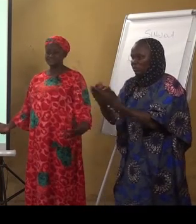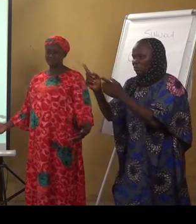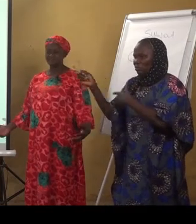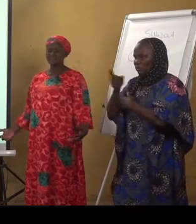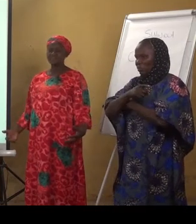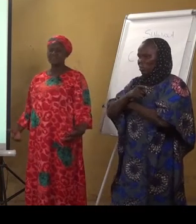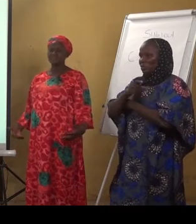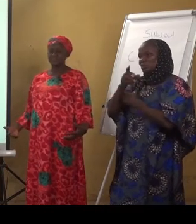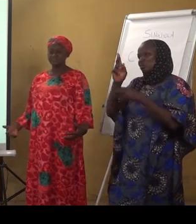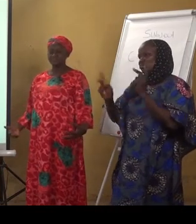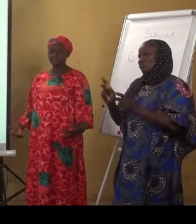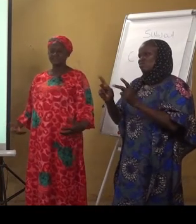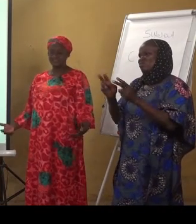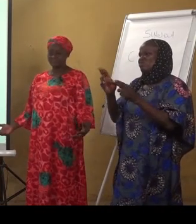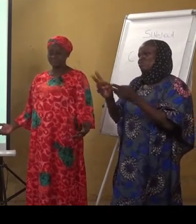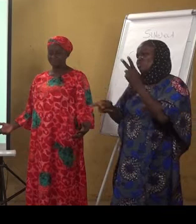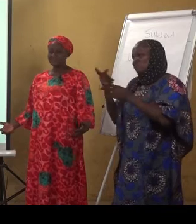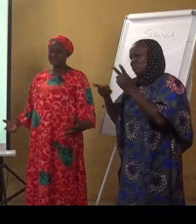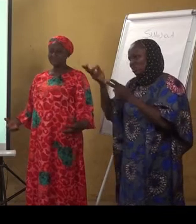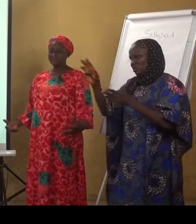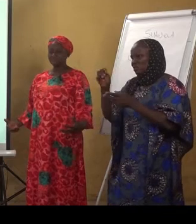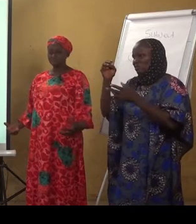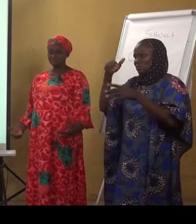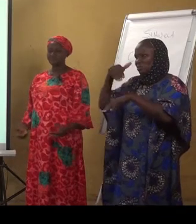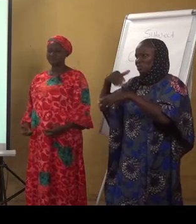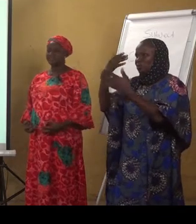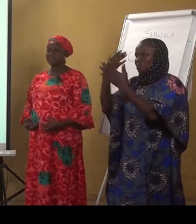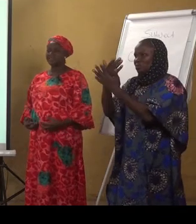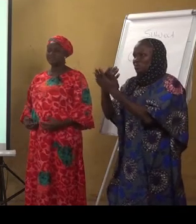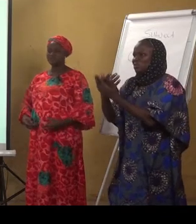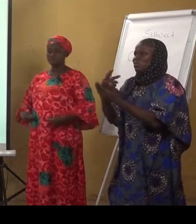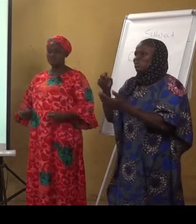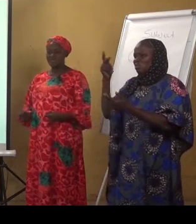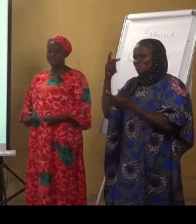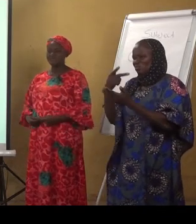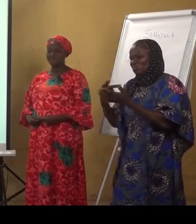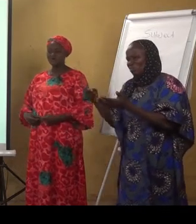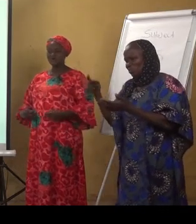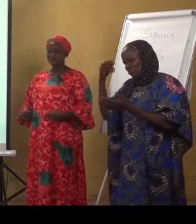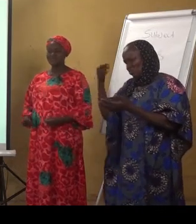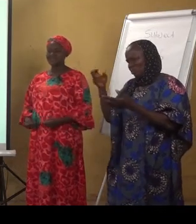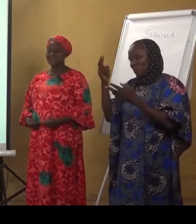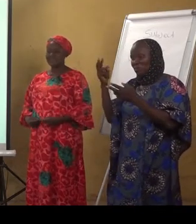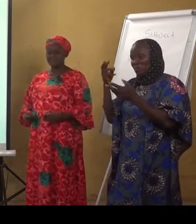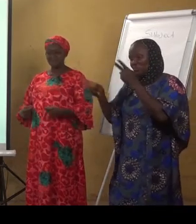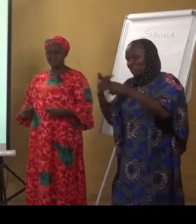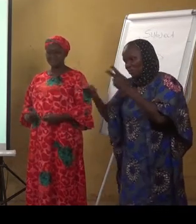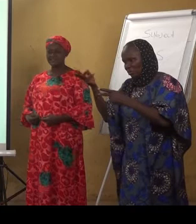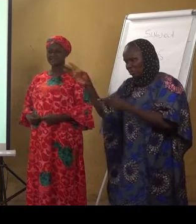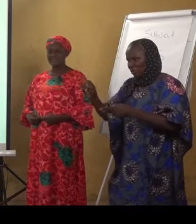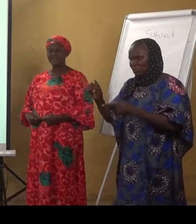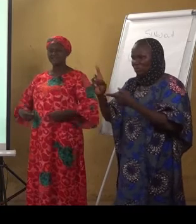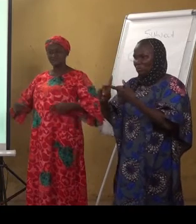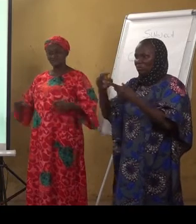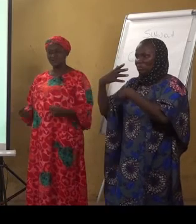visit them, even their relations visit them. Now, the purpose of visiting them is to make them understand their